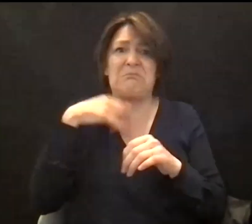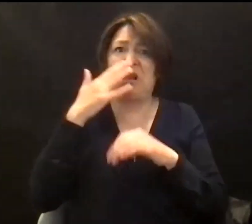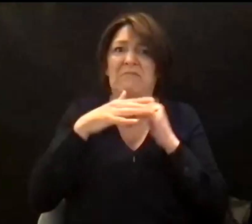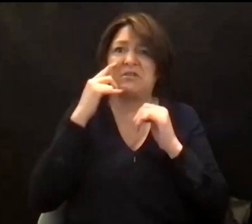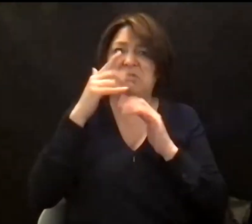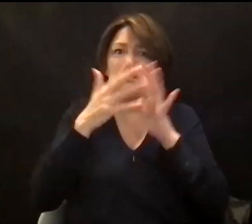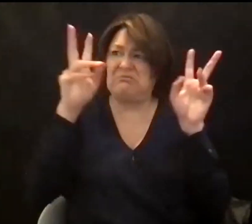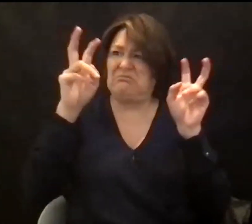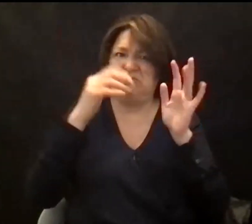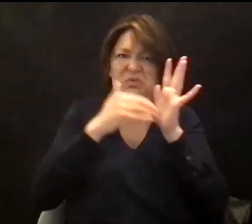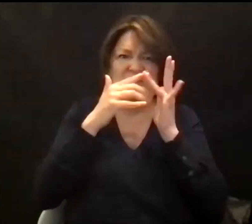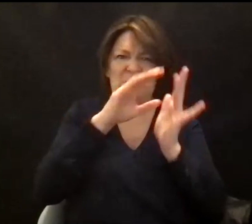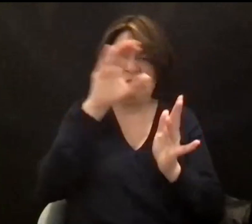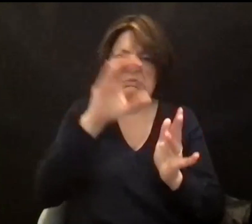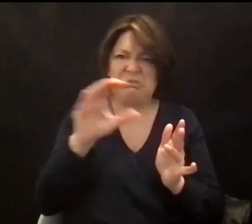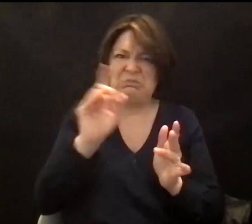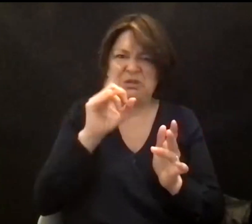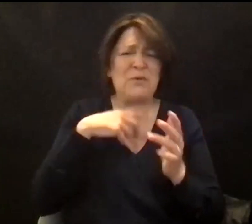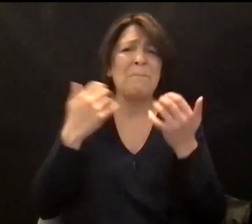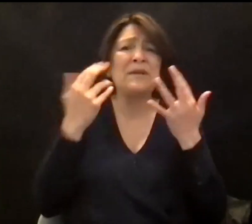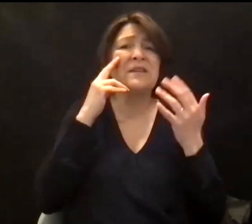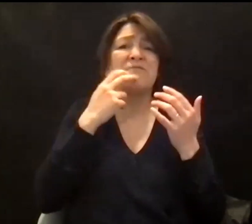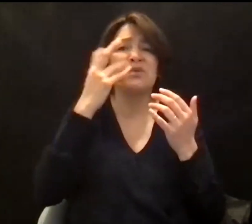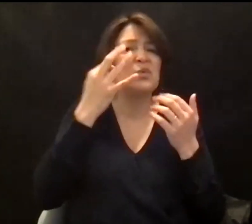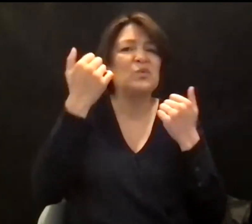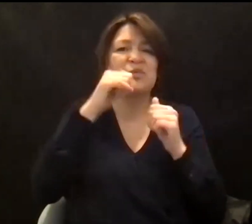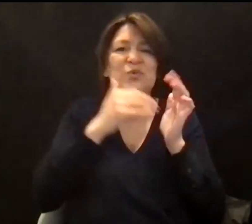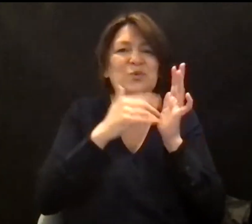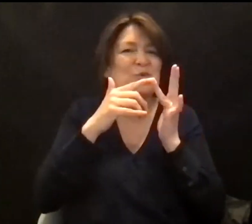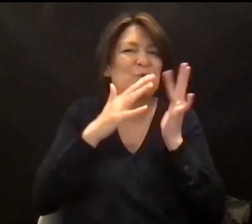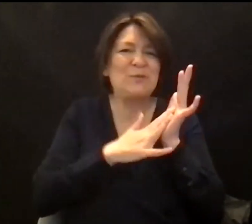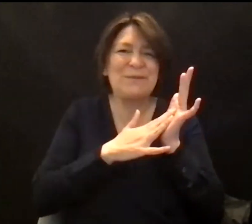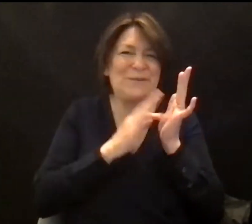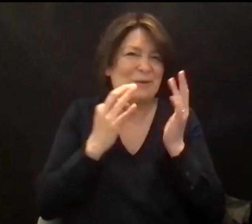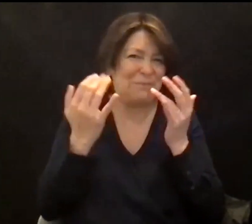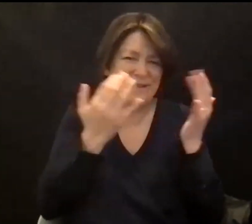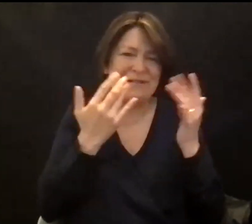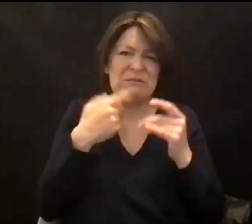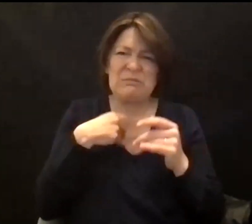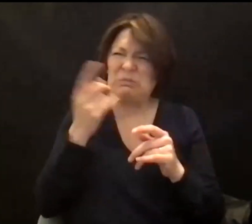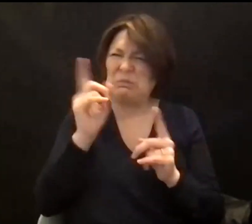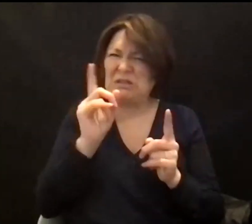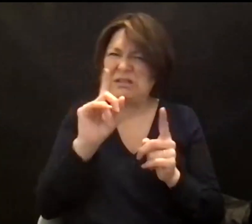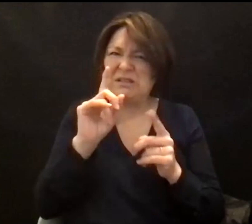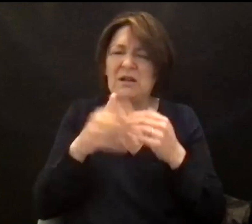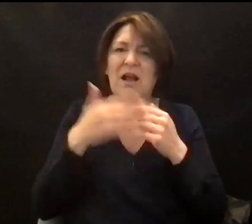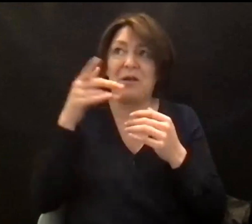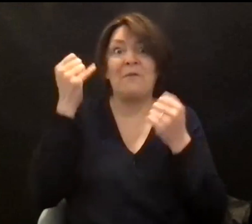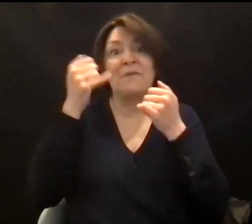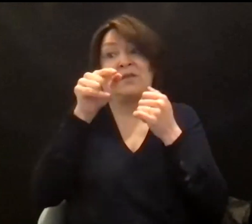sign before. It's like, Zoom, what is that? Because not a lot of deaf-blind people use that program. So when this sign started popping up, I was like, what is that? It's